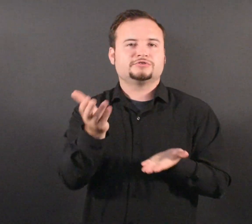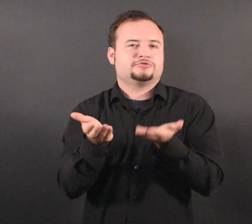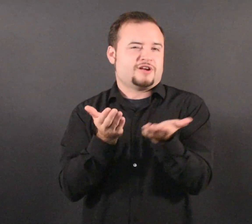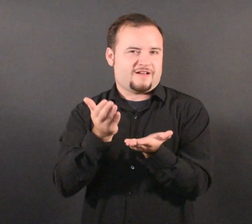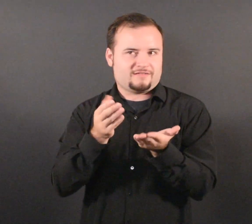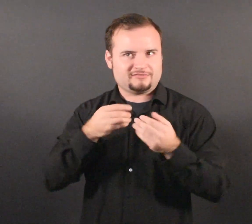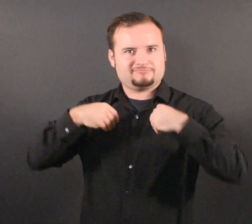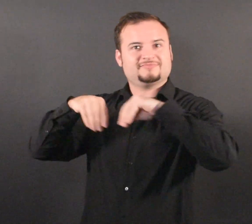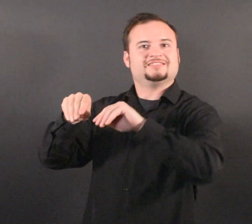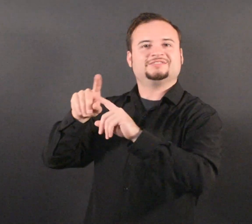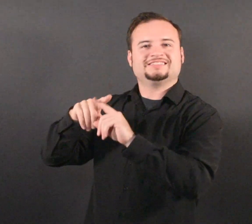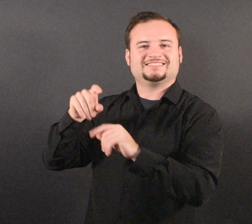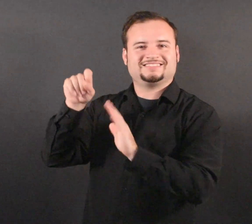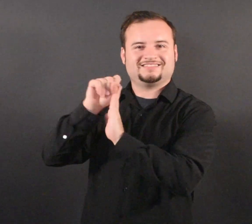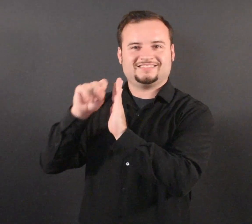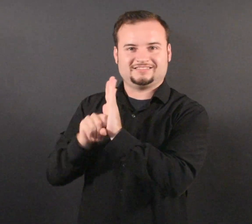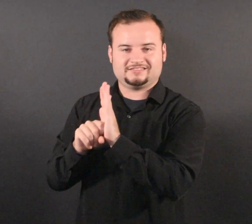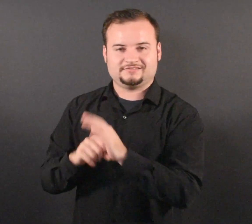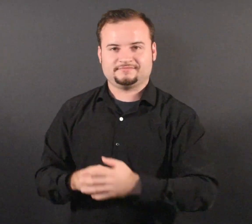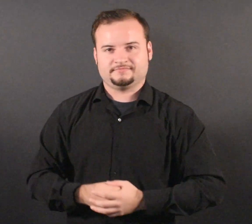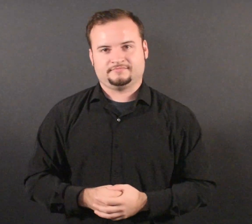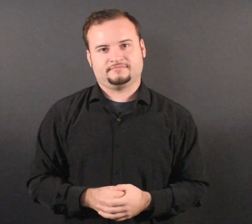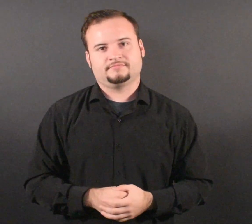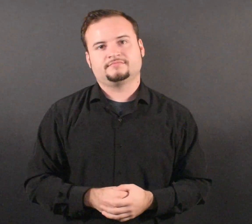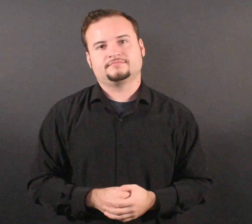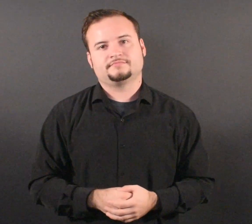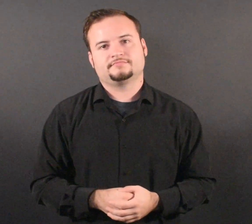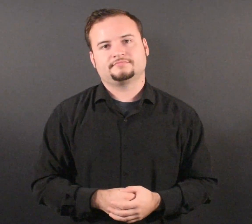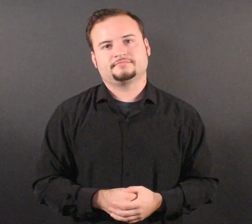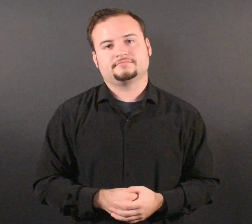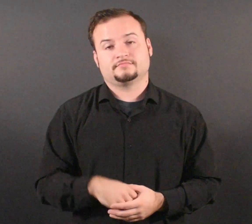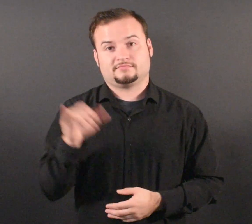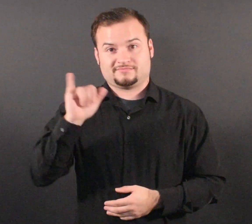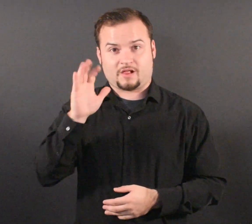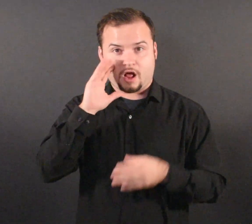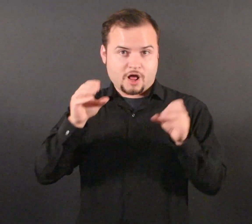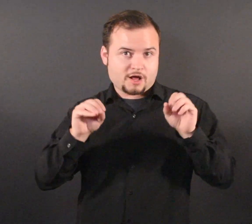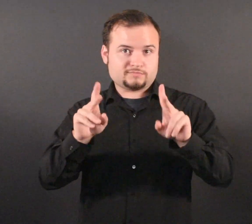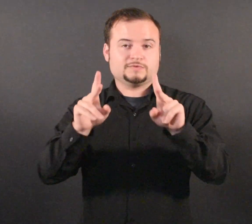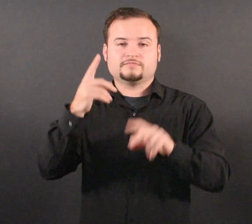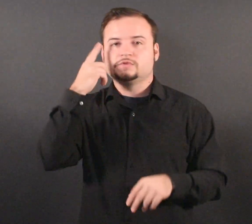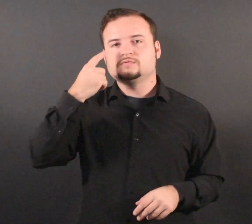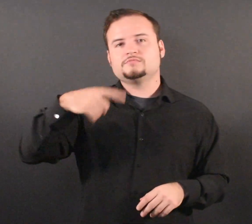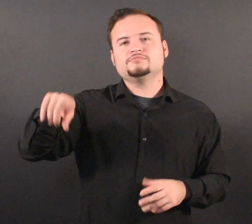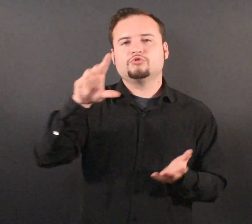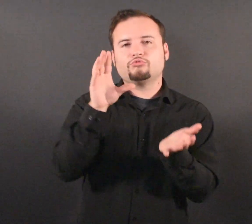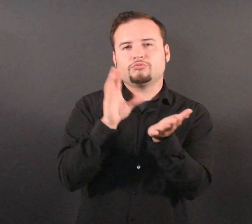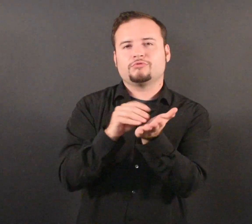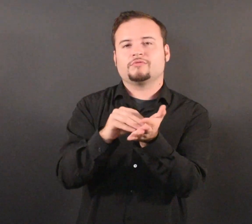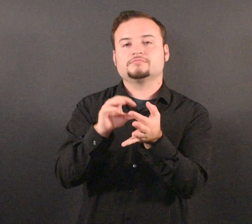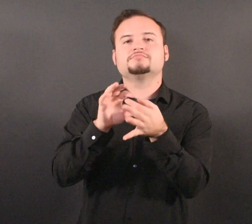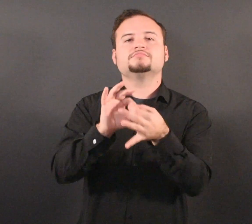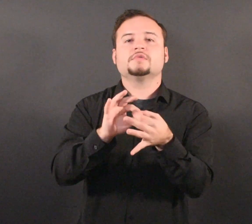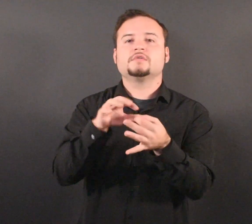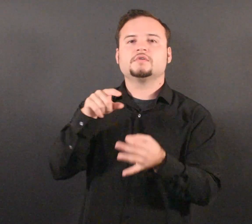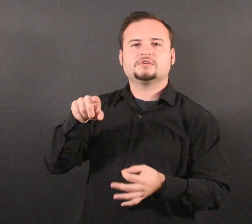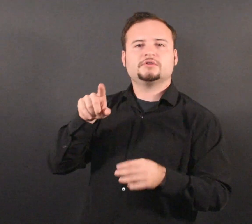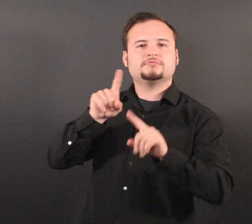also be an opportunity to learn from leaders of several state agencies about